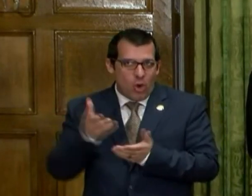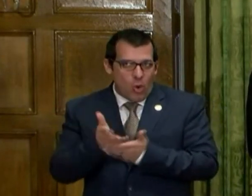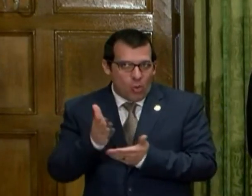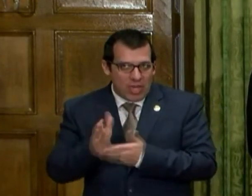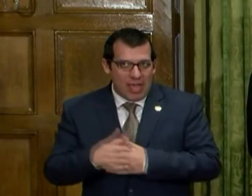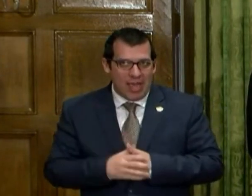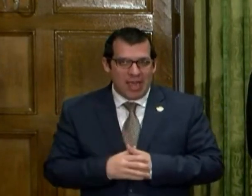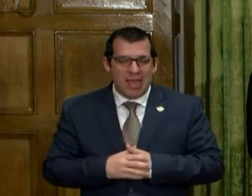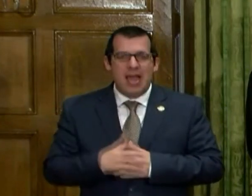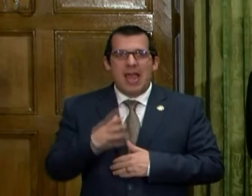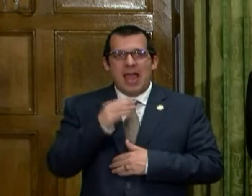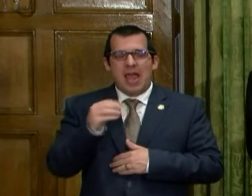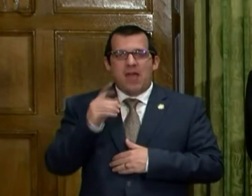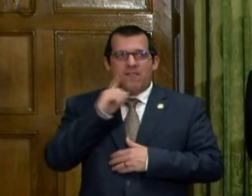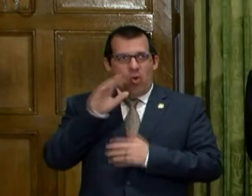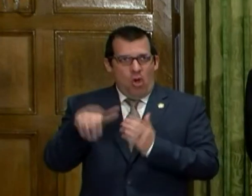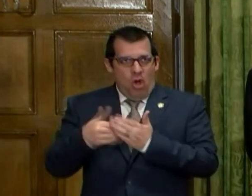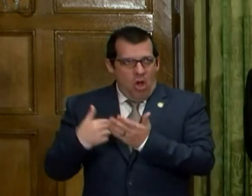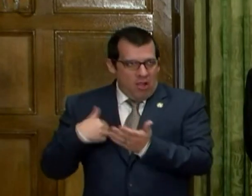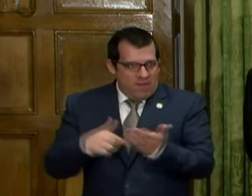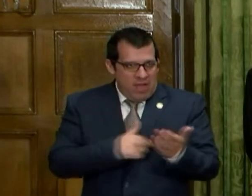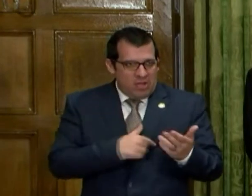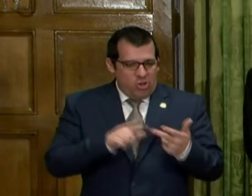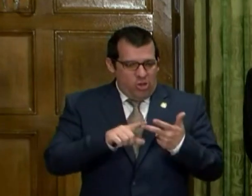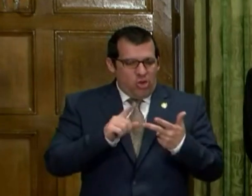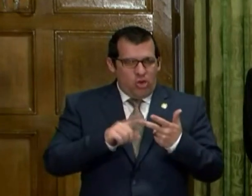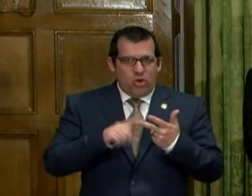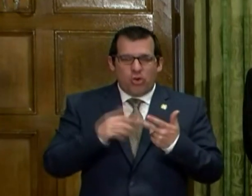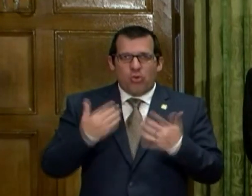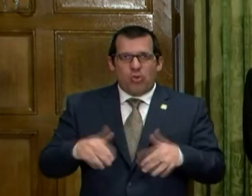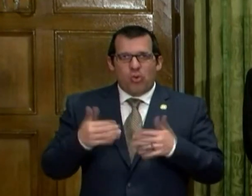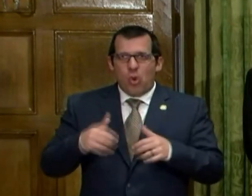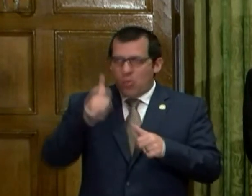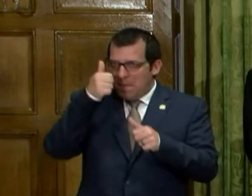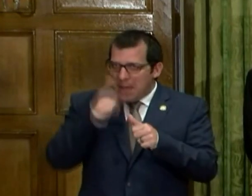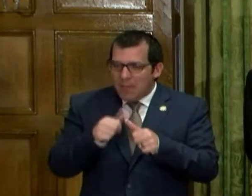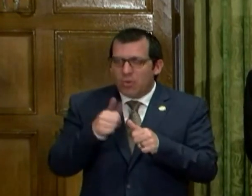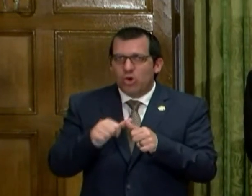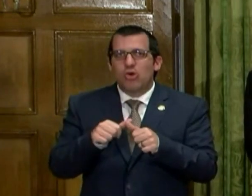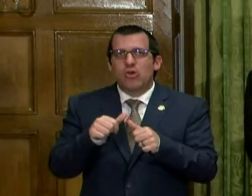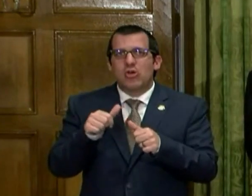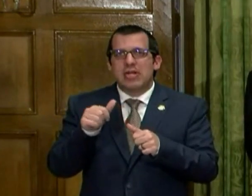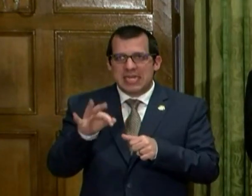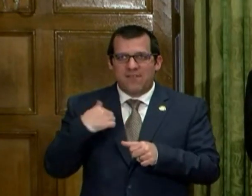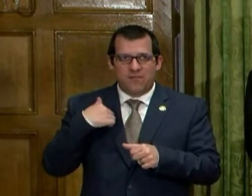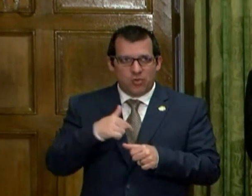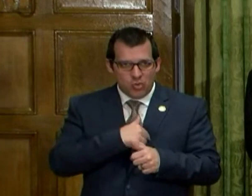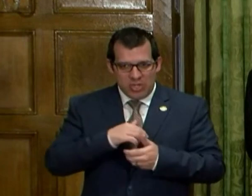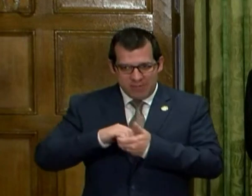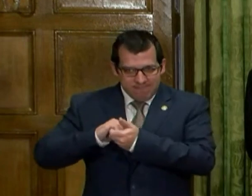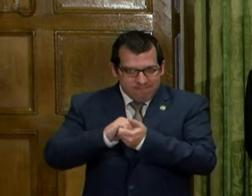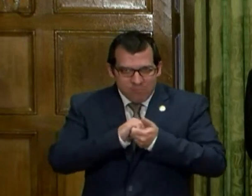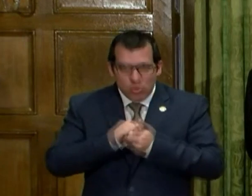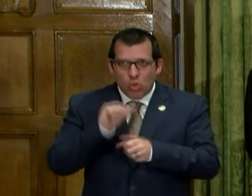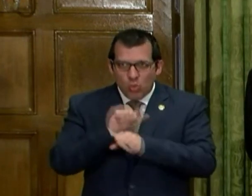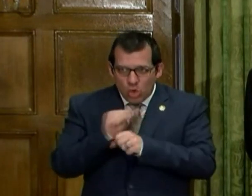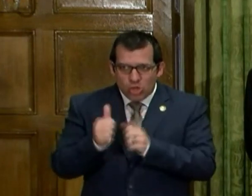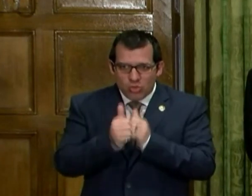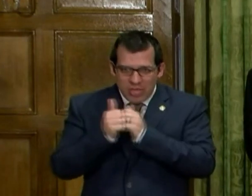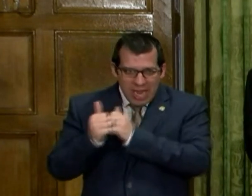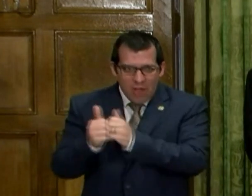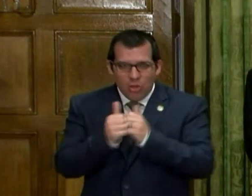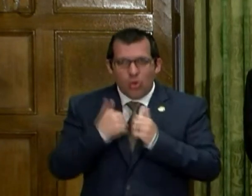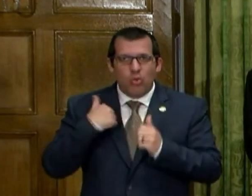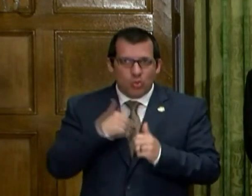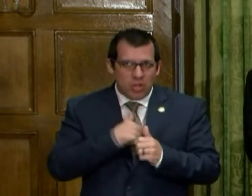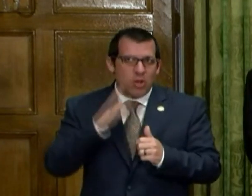okay. And then I would say for all of us, 3rd, remember that if we work together and do the things we know to do,